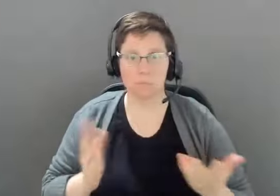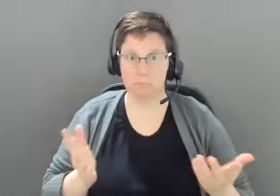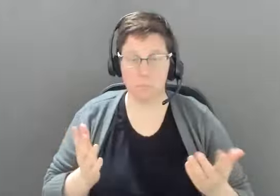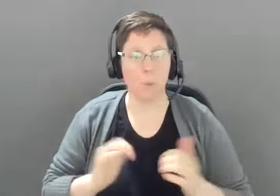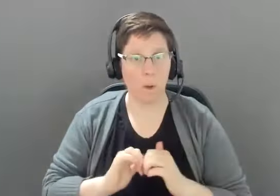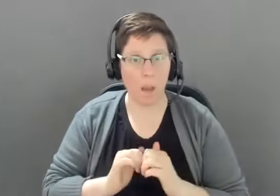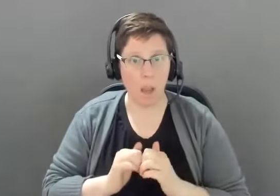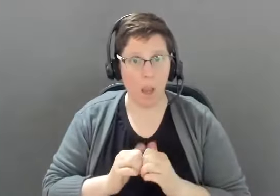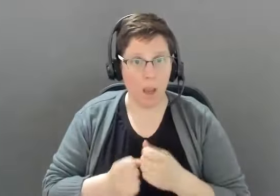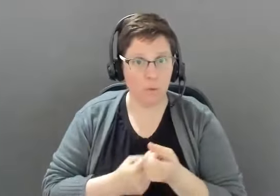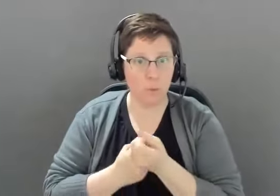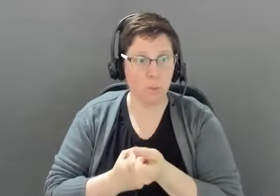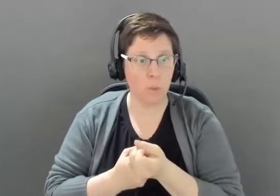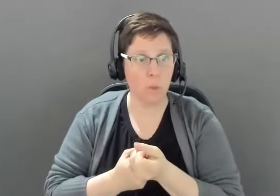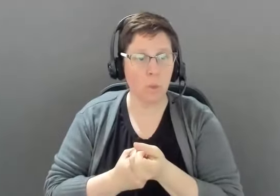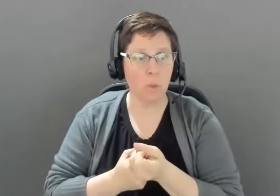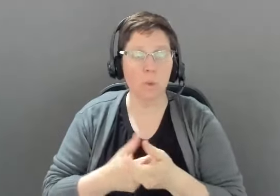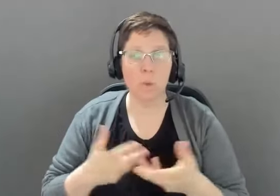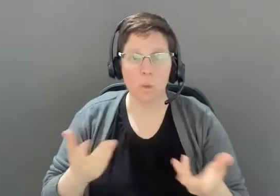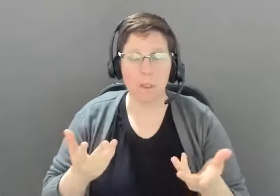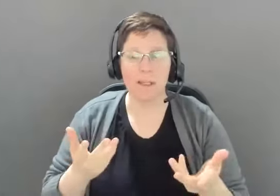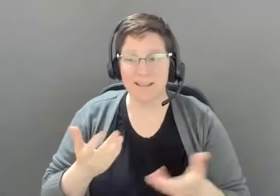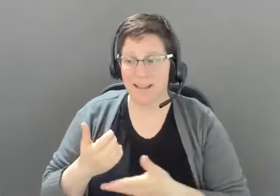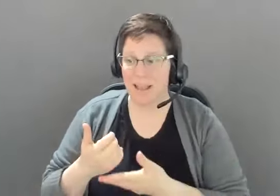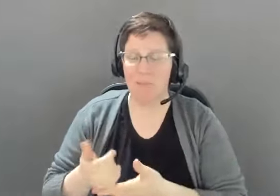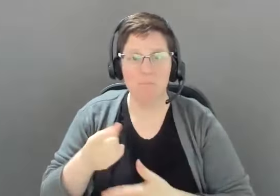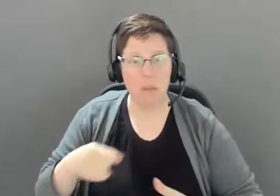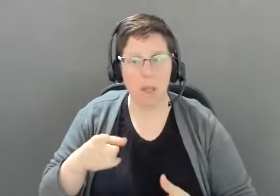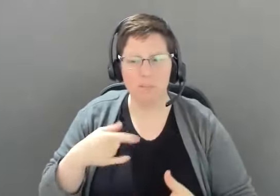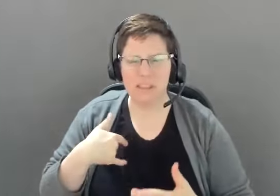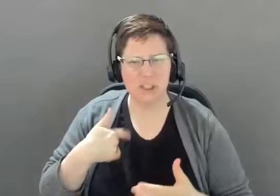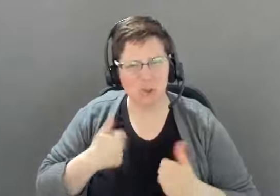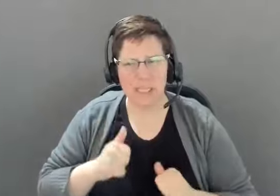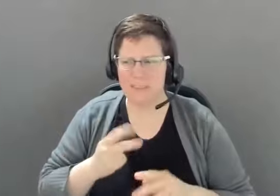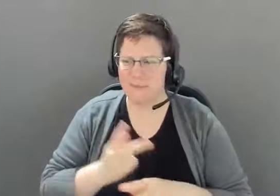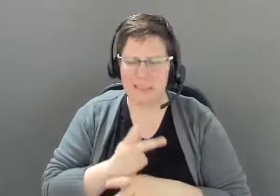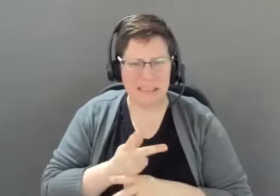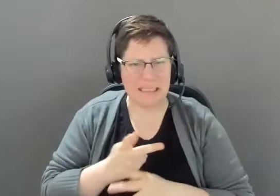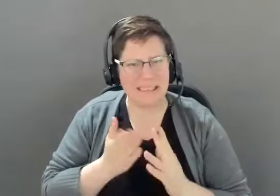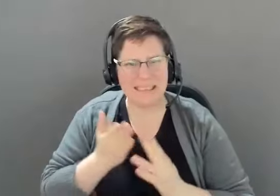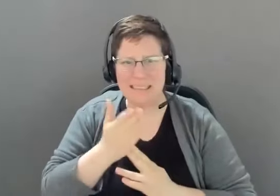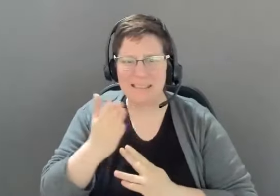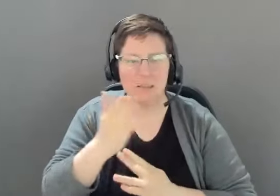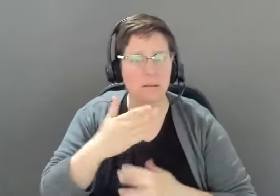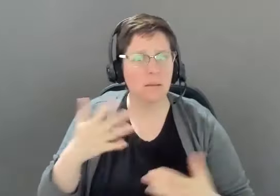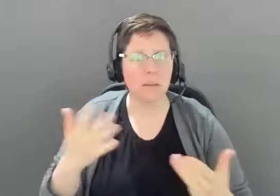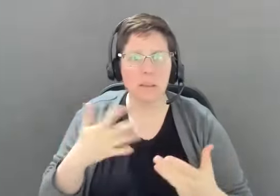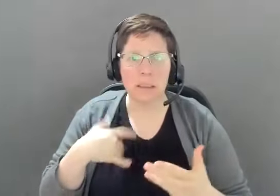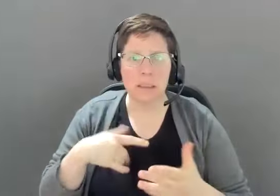survivors of sexual offenses as they navigate the complexities of publication ban laws. This support involves prioritizing